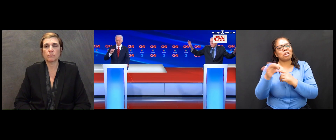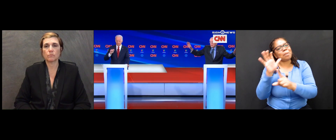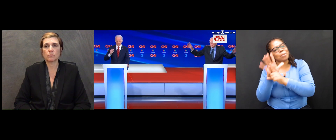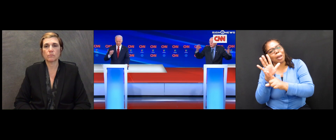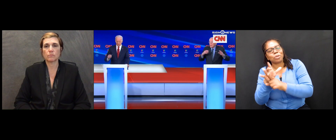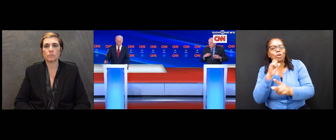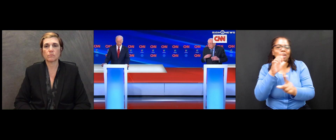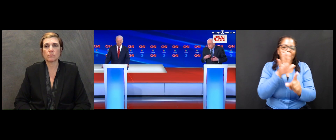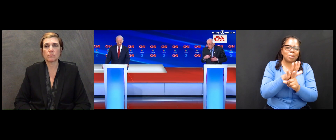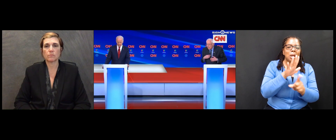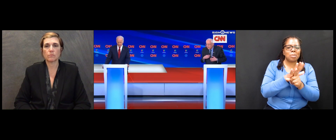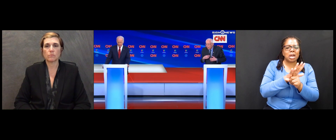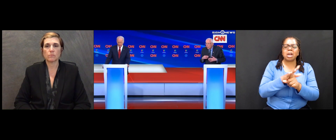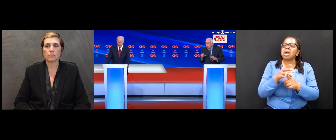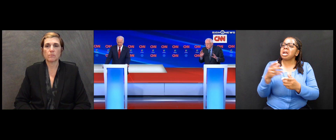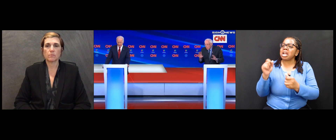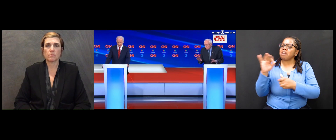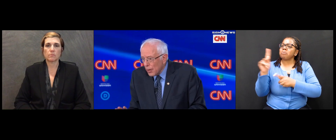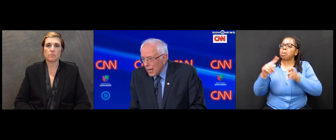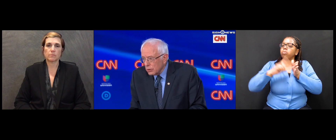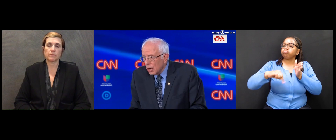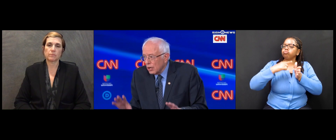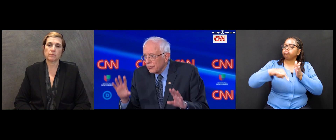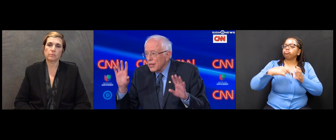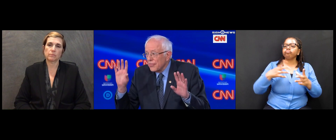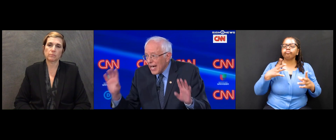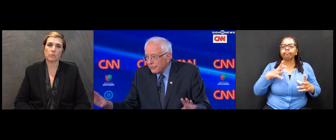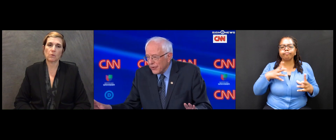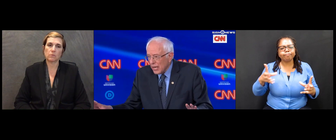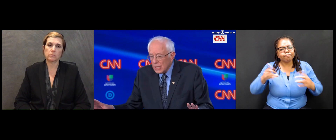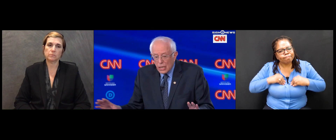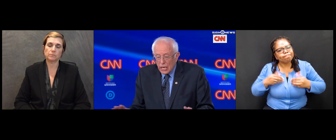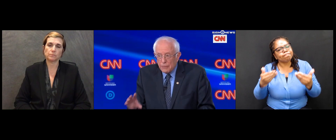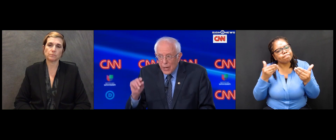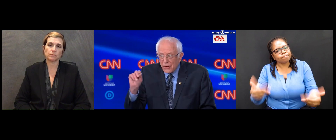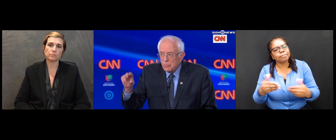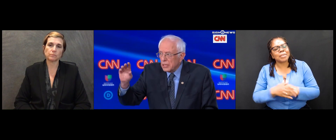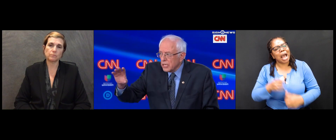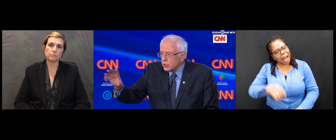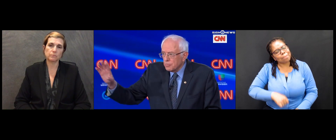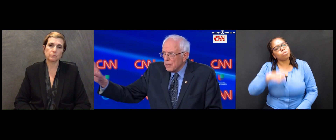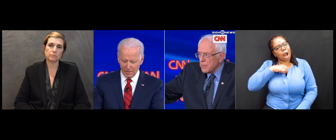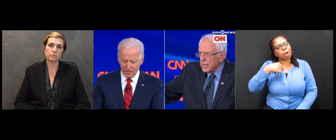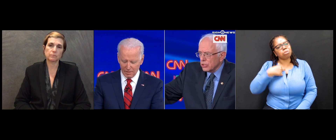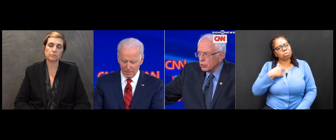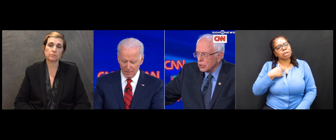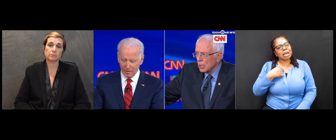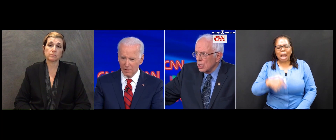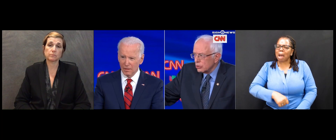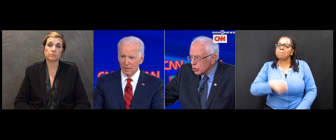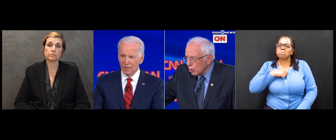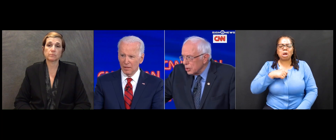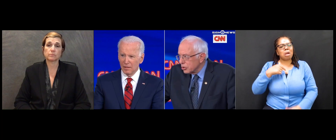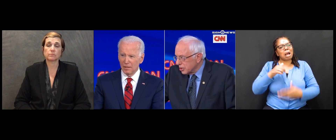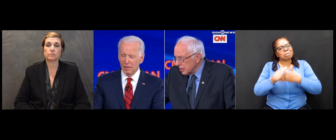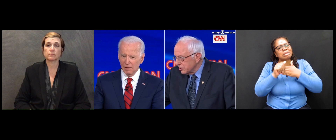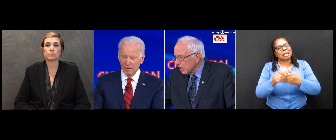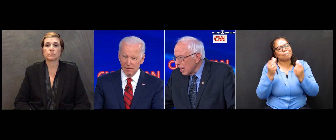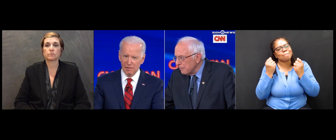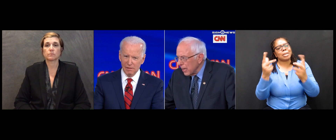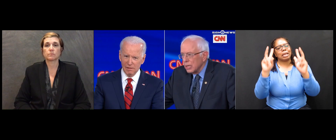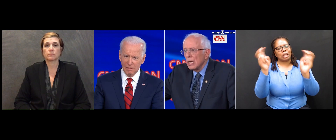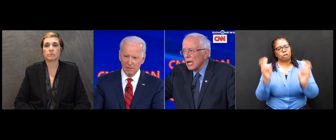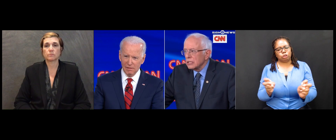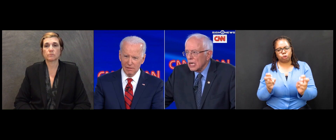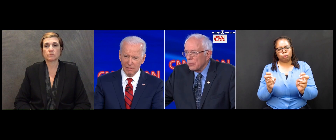when it's an idea that you get criticized for. So I'm proud of that fact, and I'm proud of my leadership on many issues. Joe, since